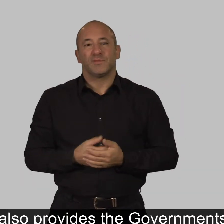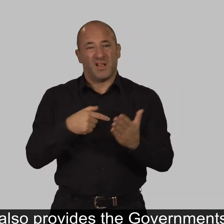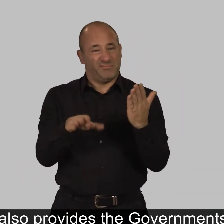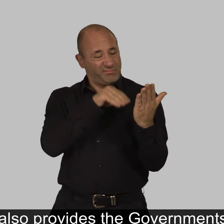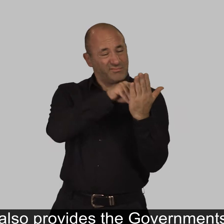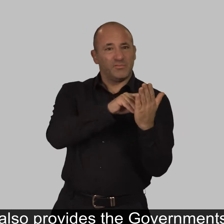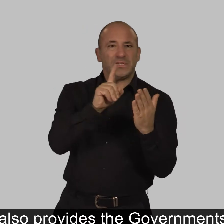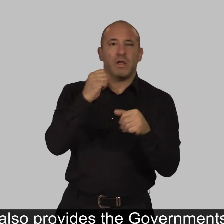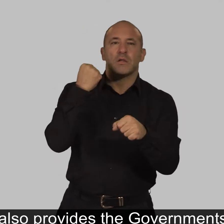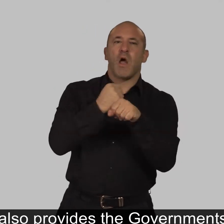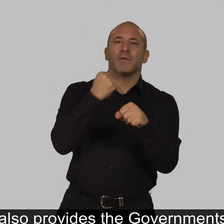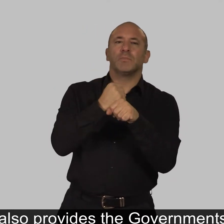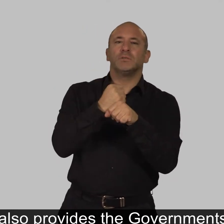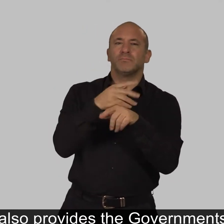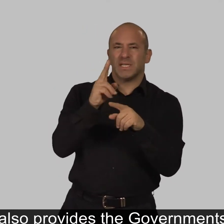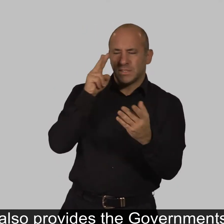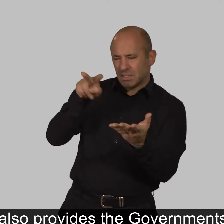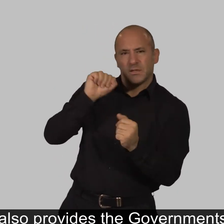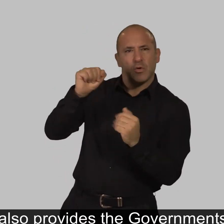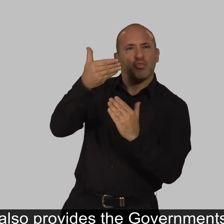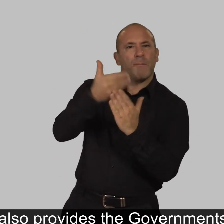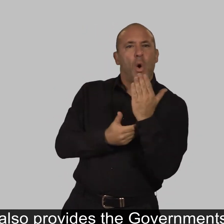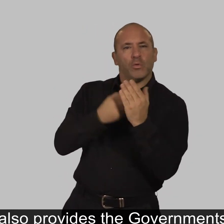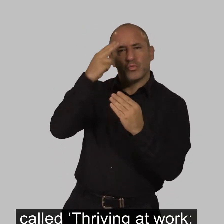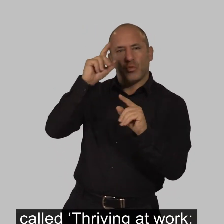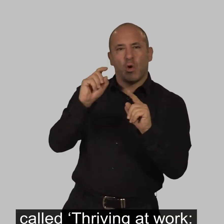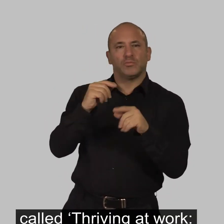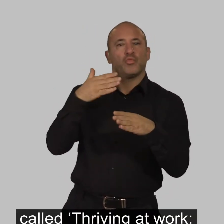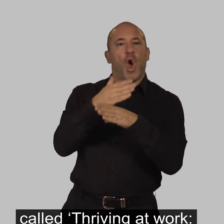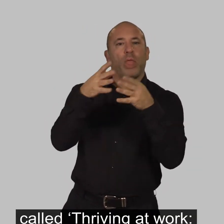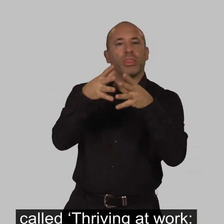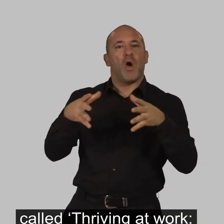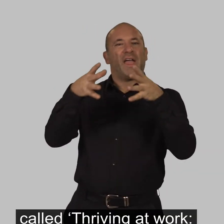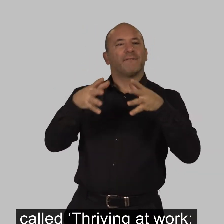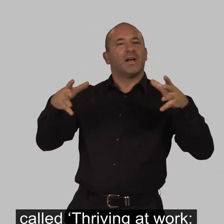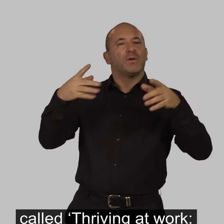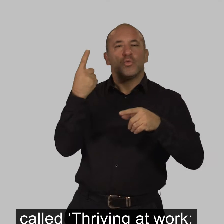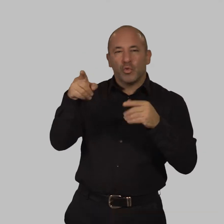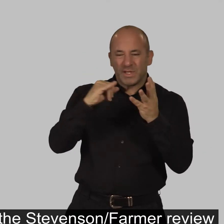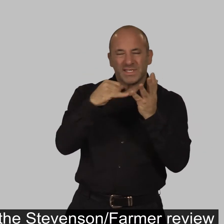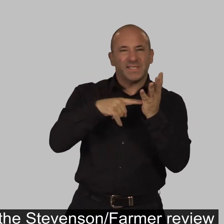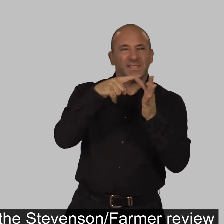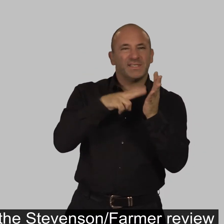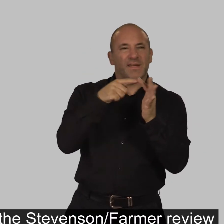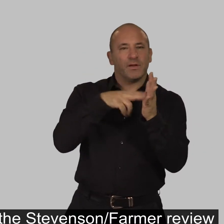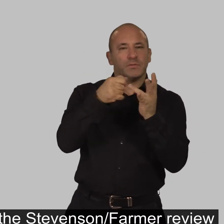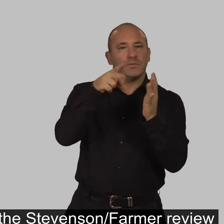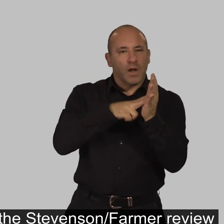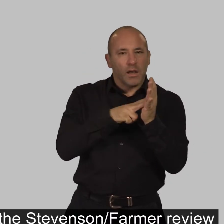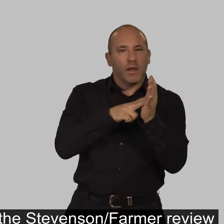It also provides the government's response to a report called Thriving at Work, the Stevenson-Farmer Review of